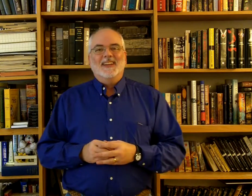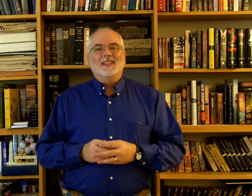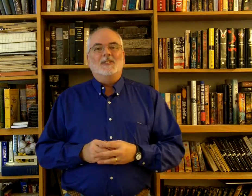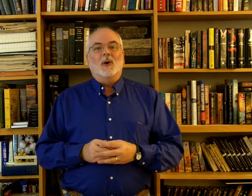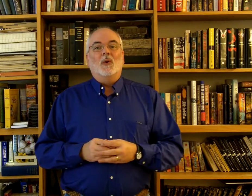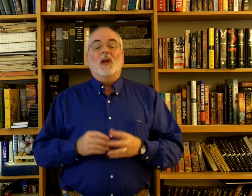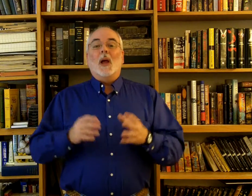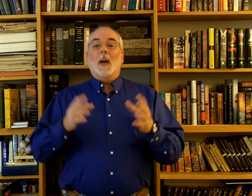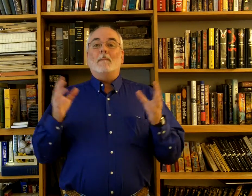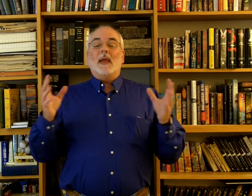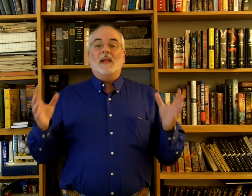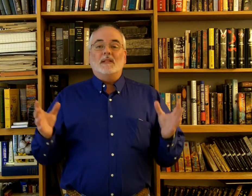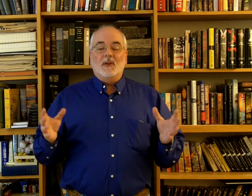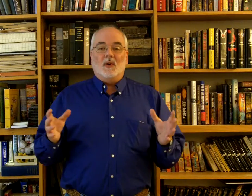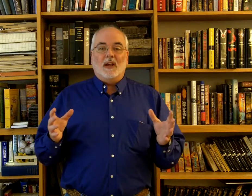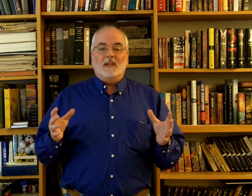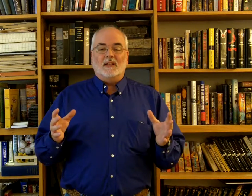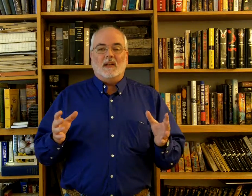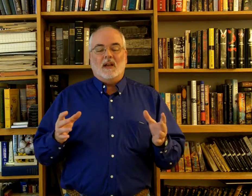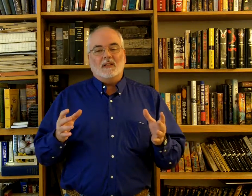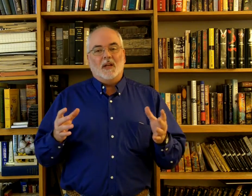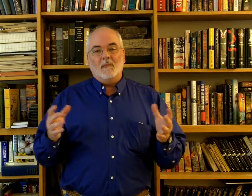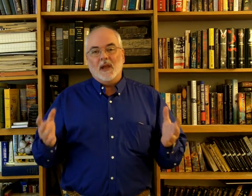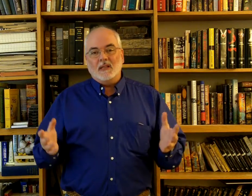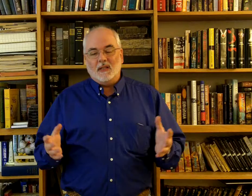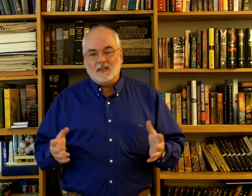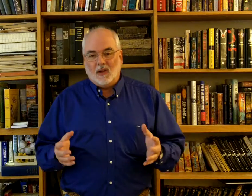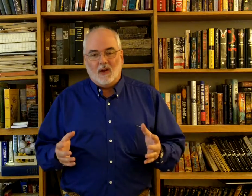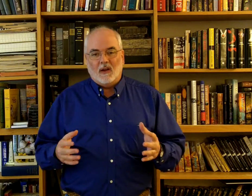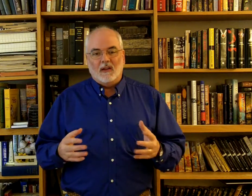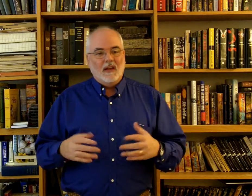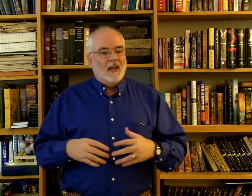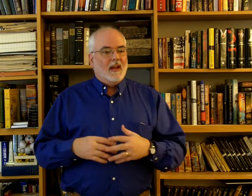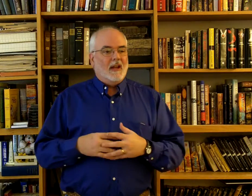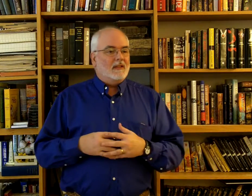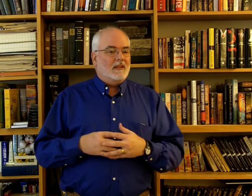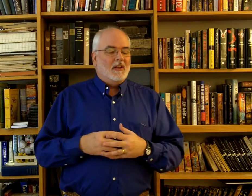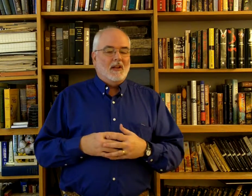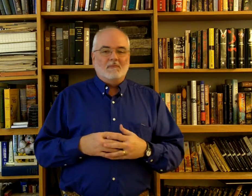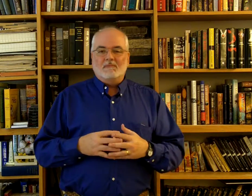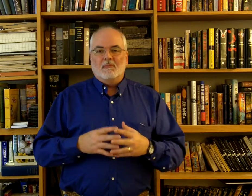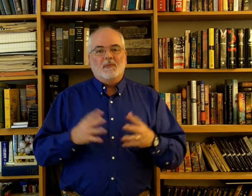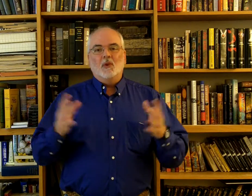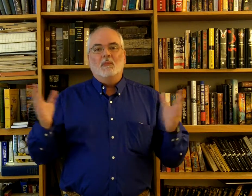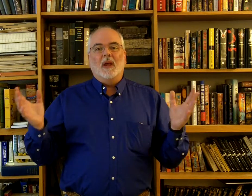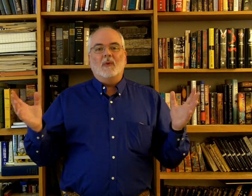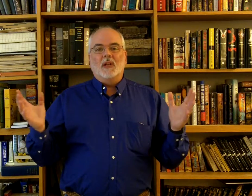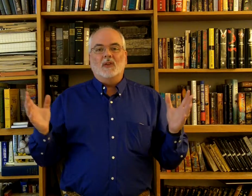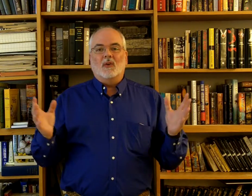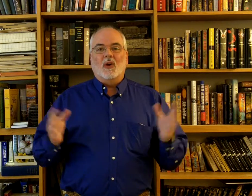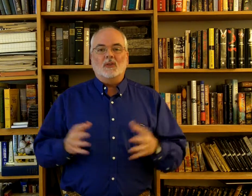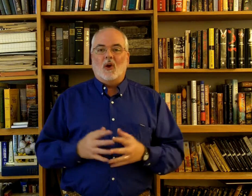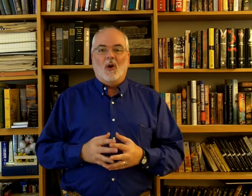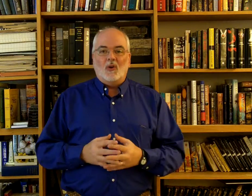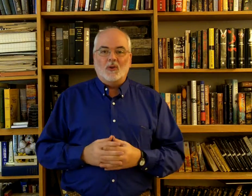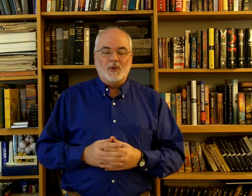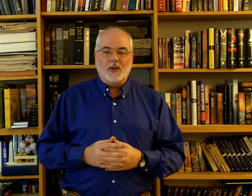So, Amazing Grace. That's an amazing song. It's ubiquitous across all